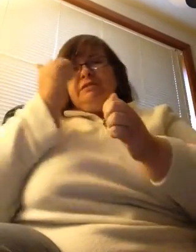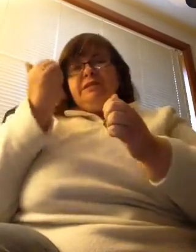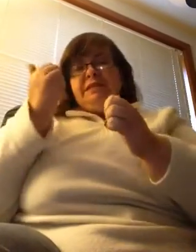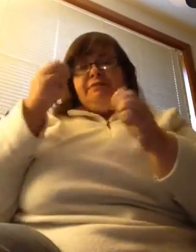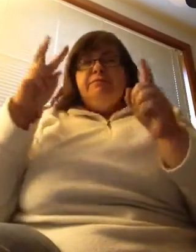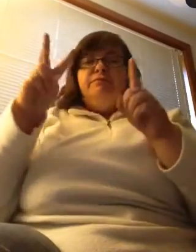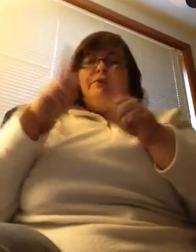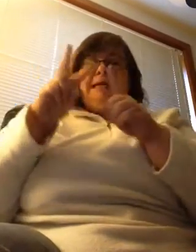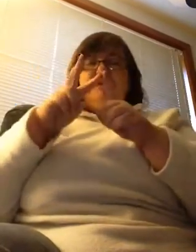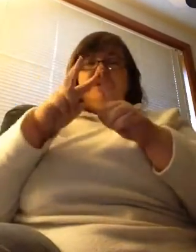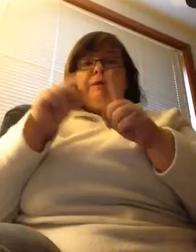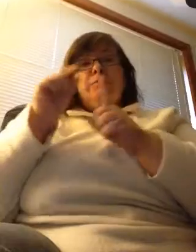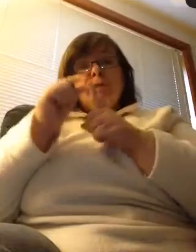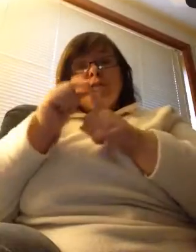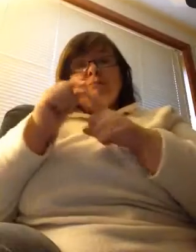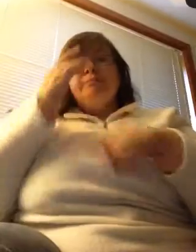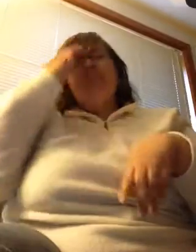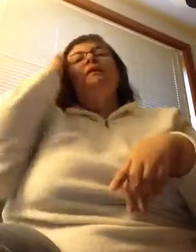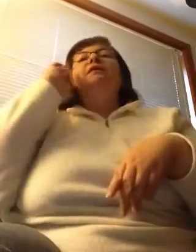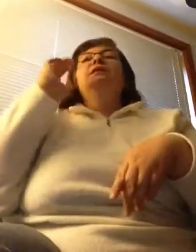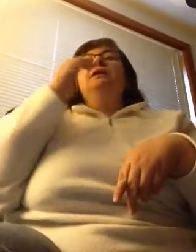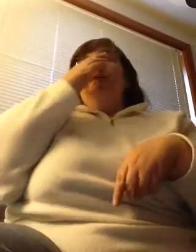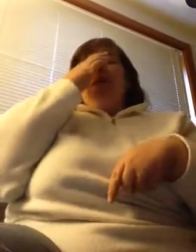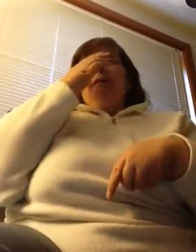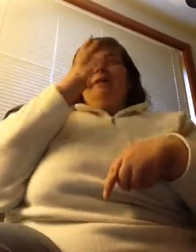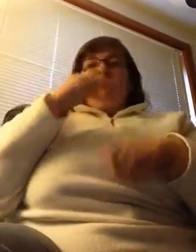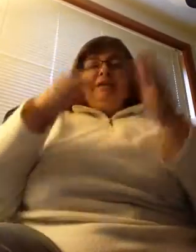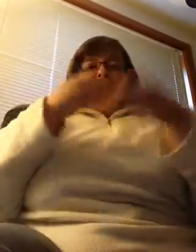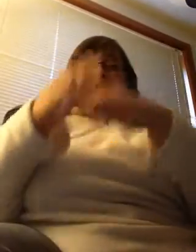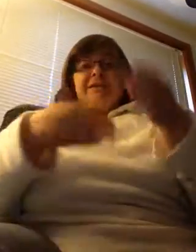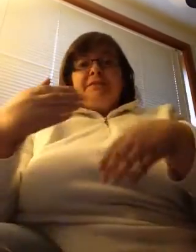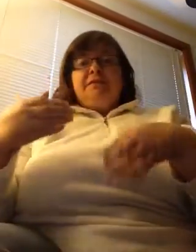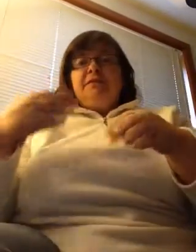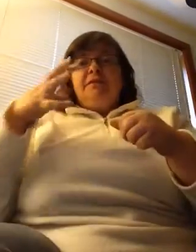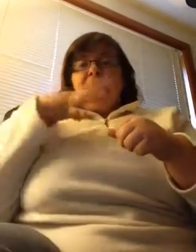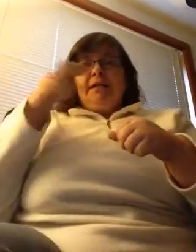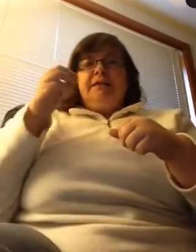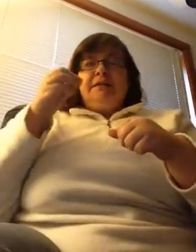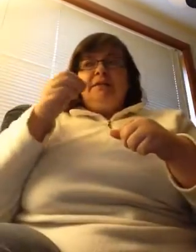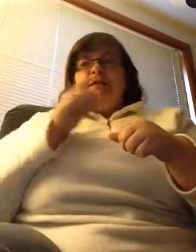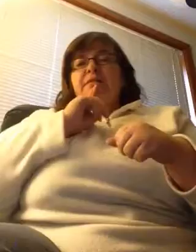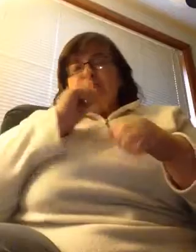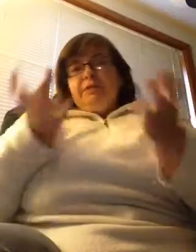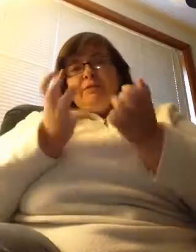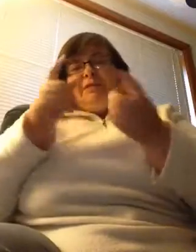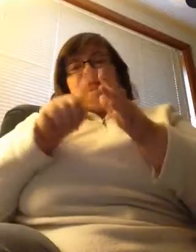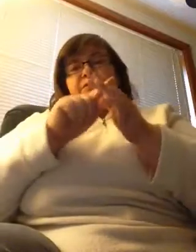Mostly vocabulary, words, and etc. And I really wanted